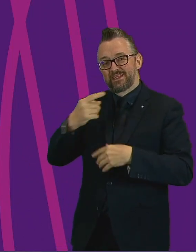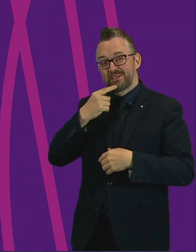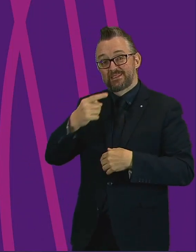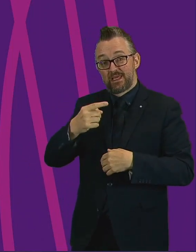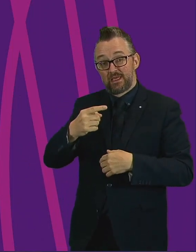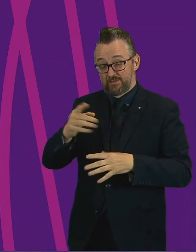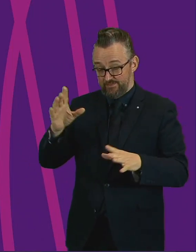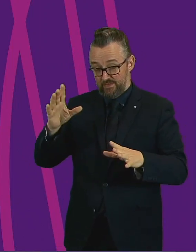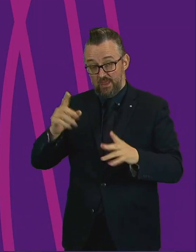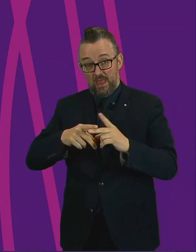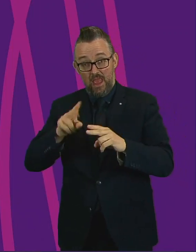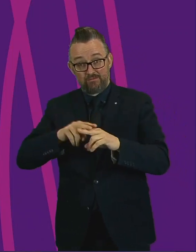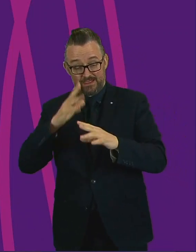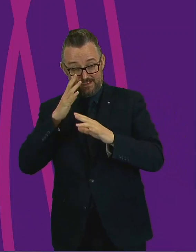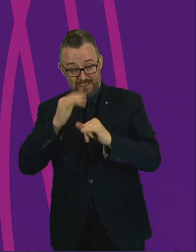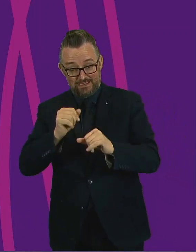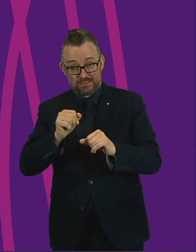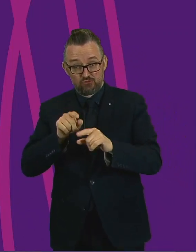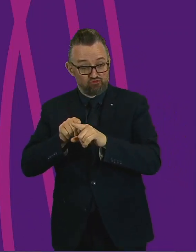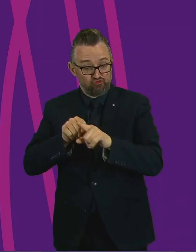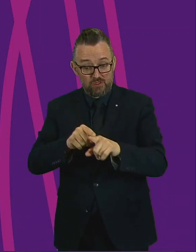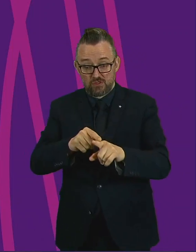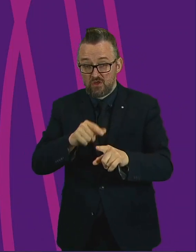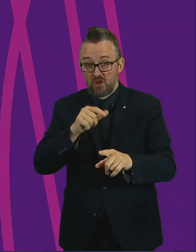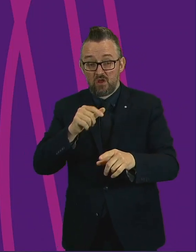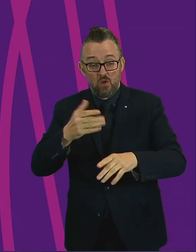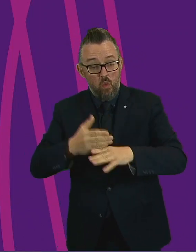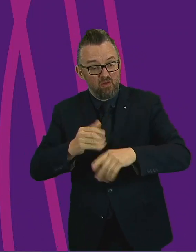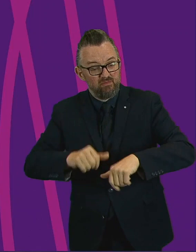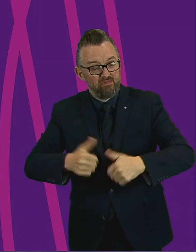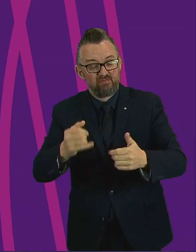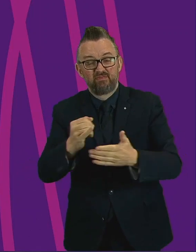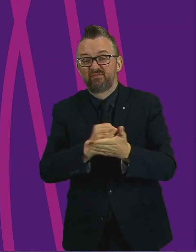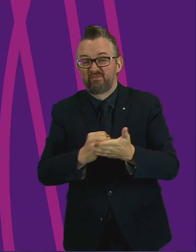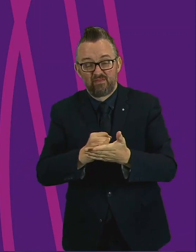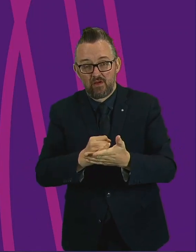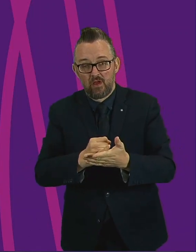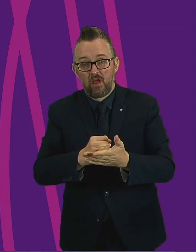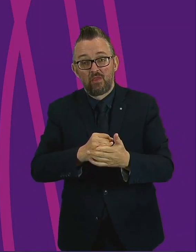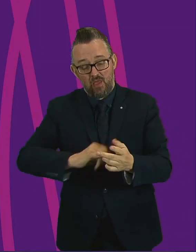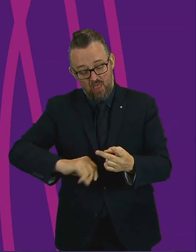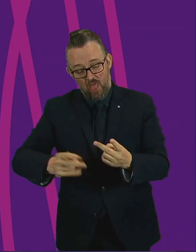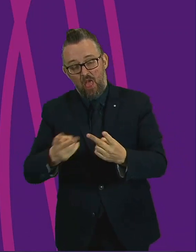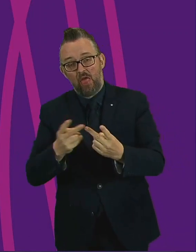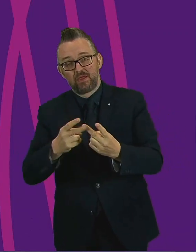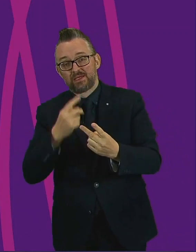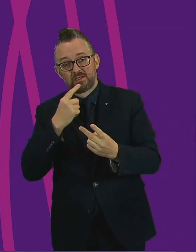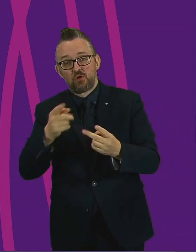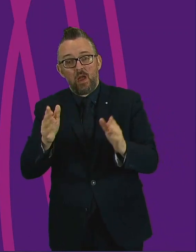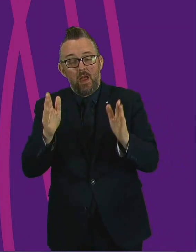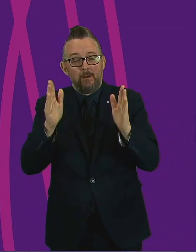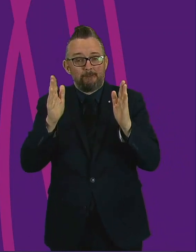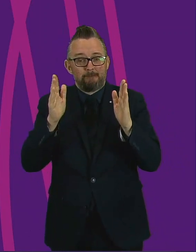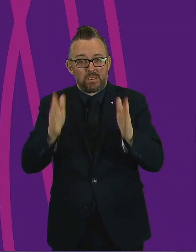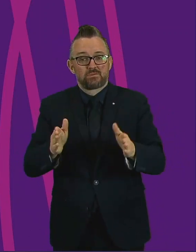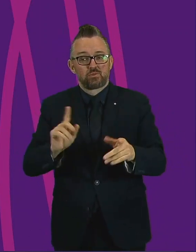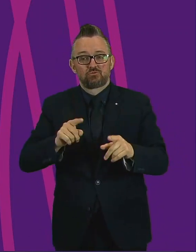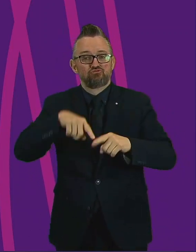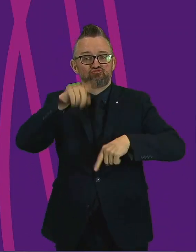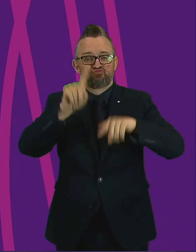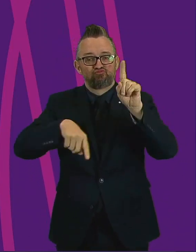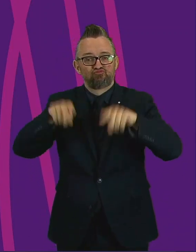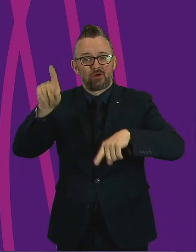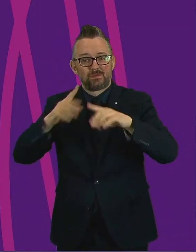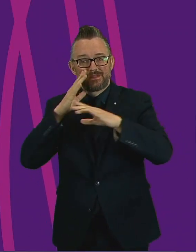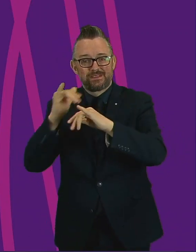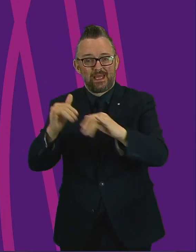warned that if the test and trace system does not work effectively, the only alternative was compulsory random testing in